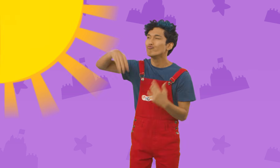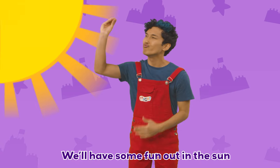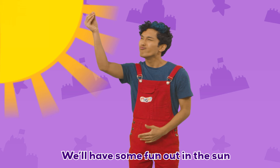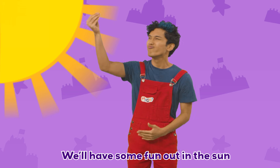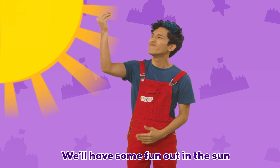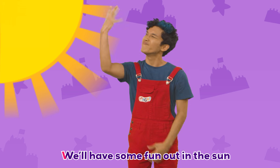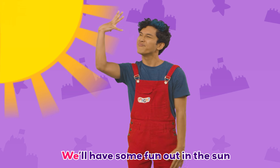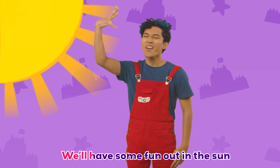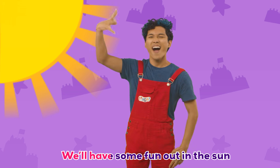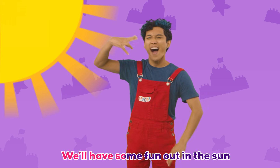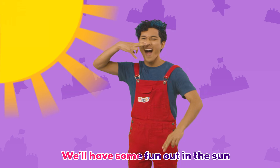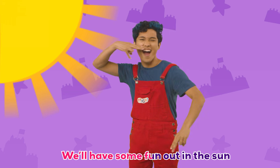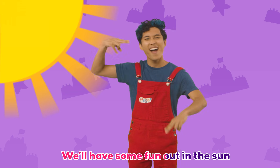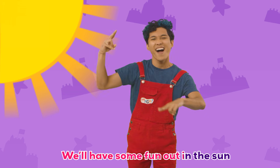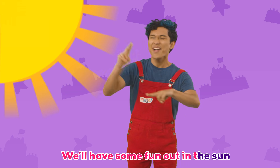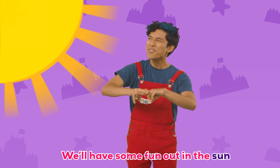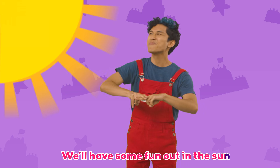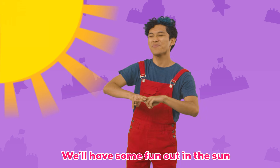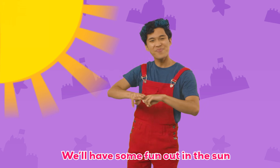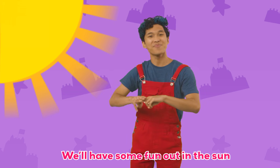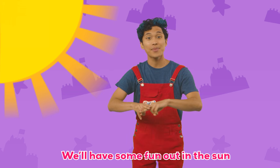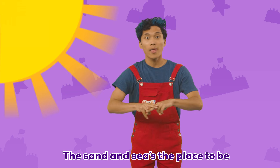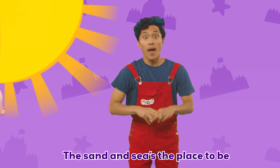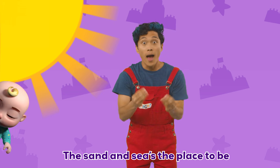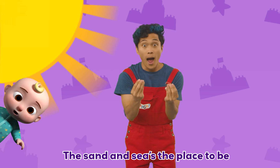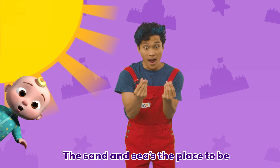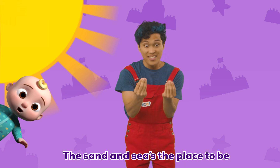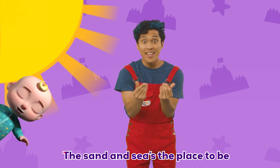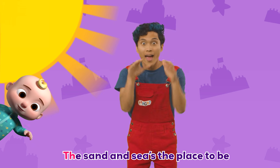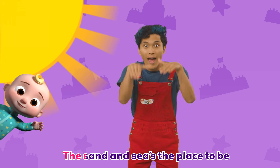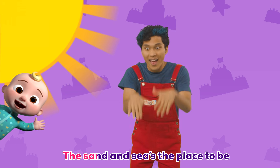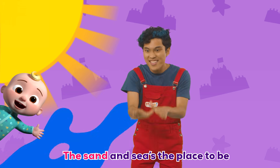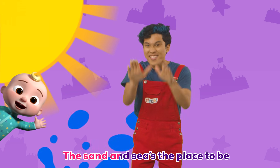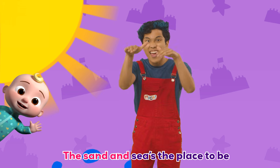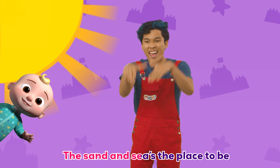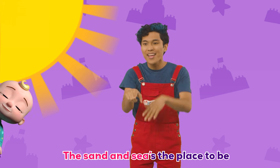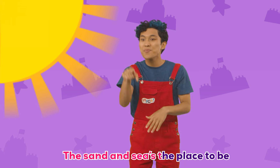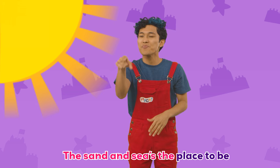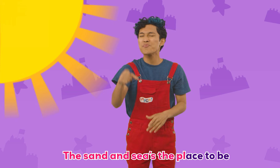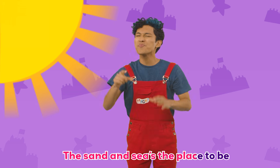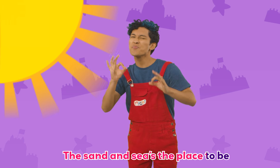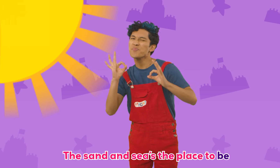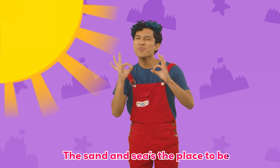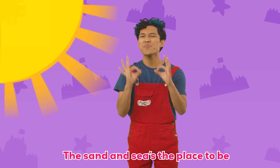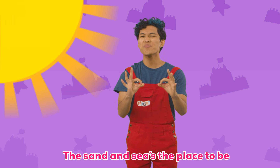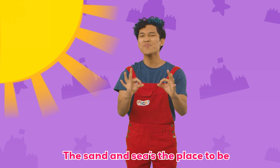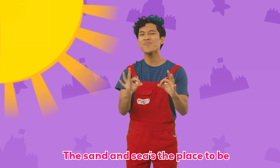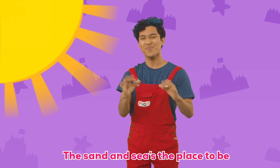we'll have some fun out in the sun. The sand and sea's the place to be.